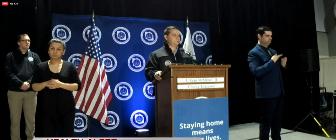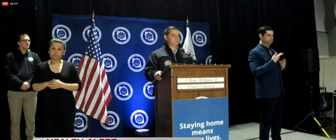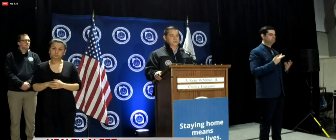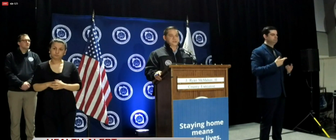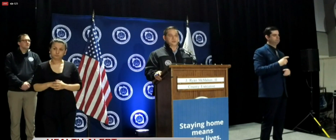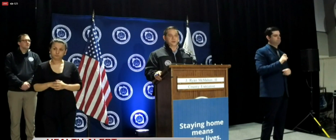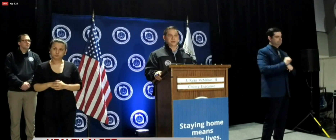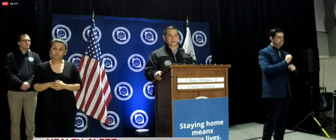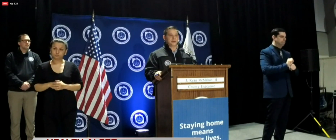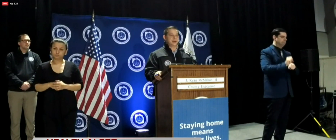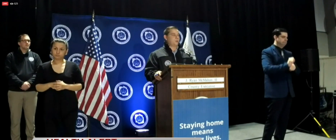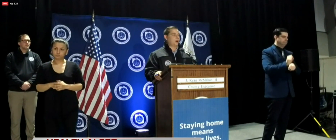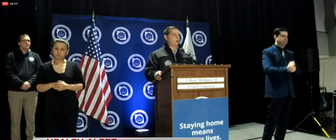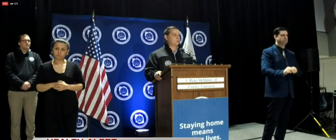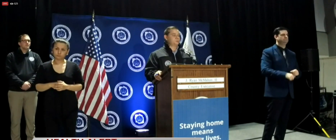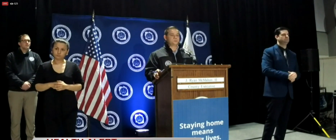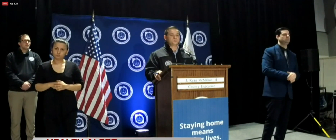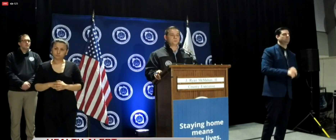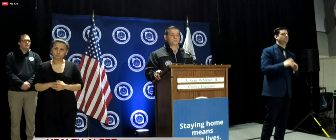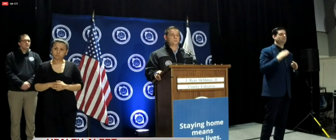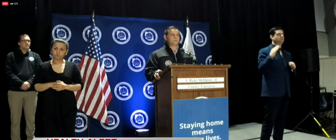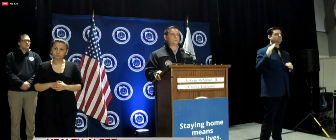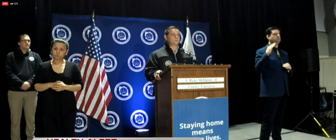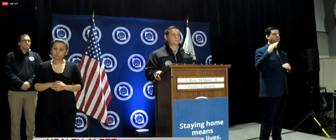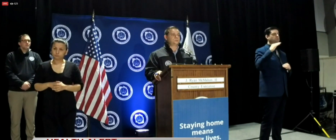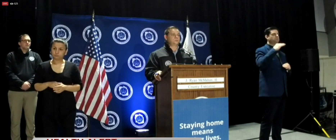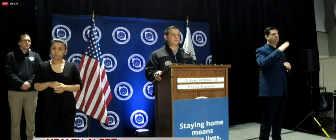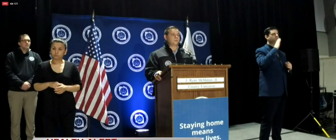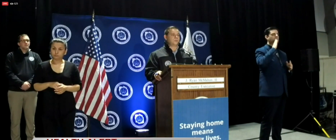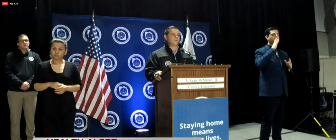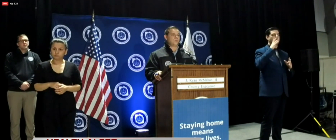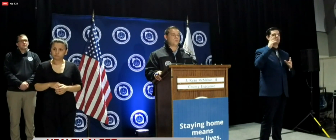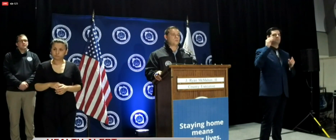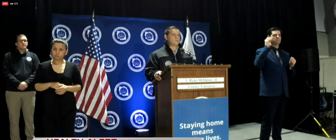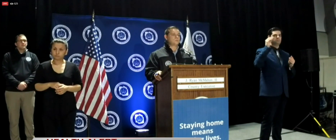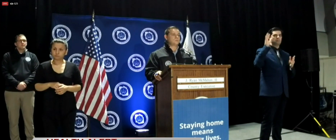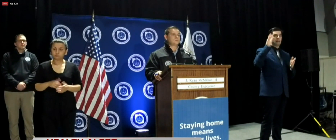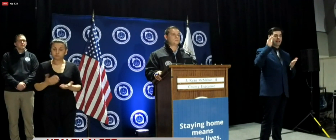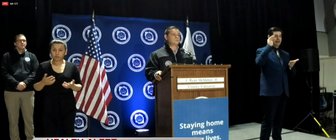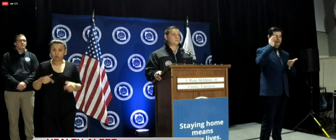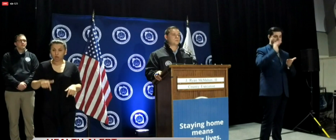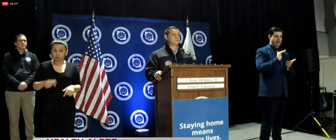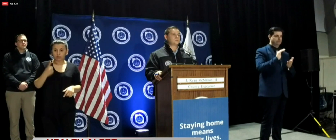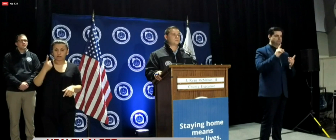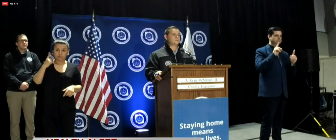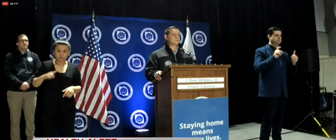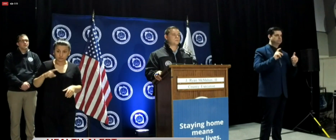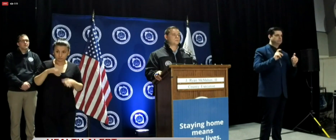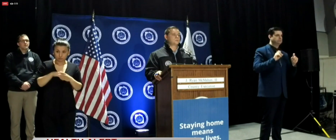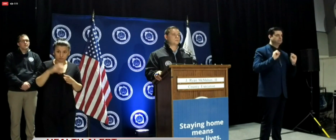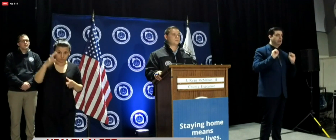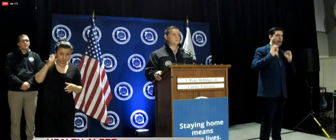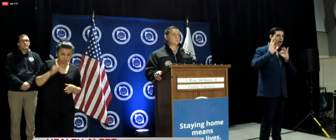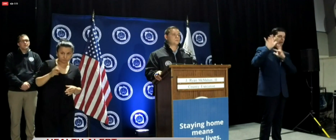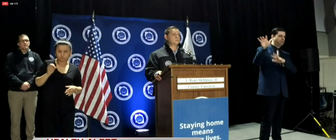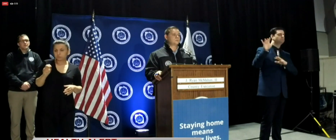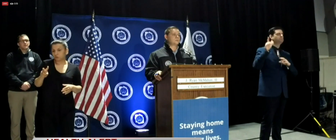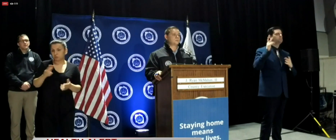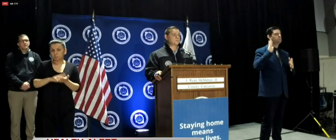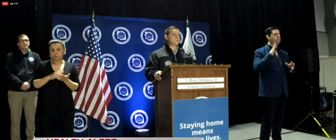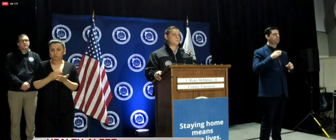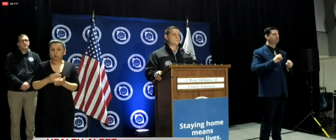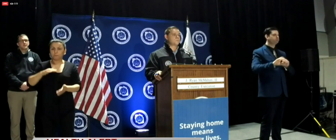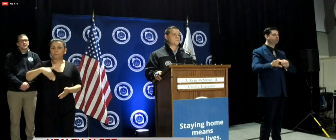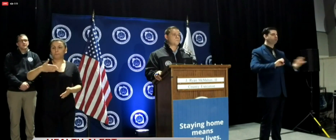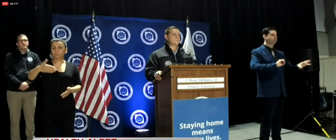So let's see if we can get them again tomorrow. You keep talking about how the medical infrastructure is helping the whole region. And